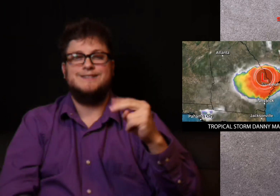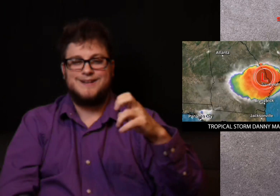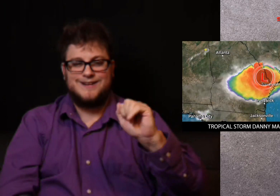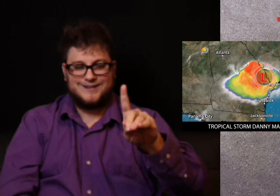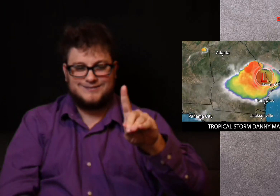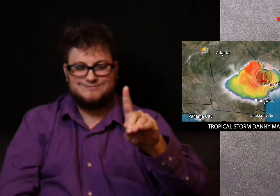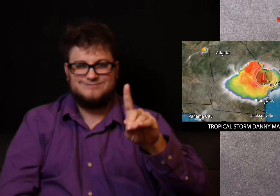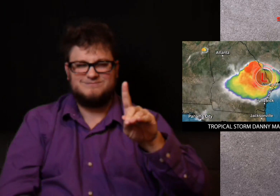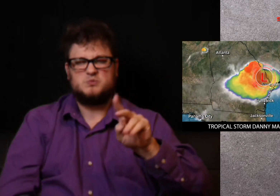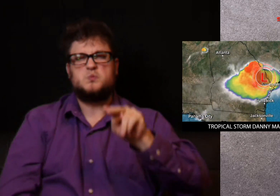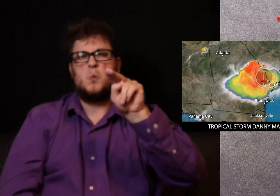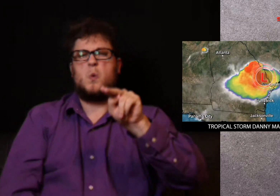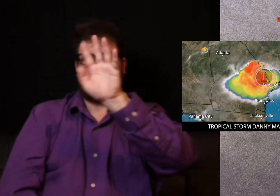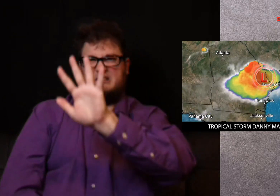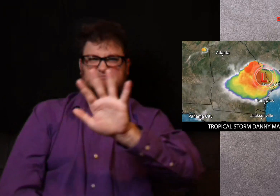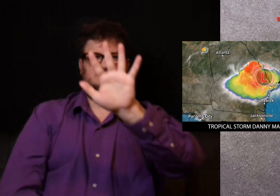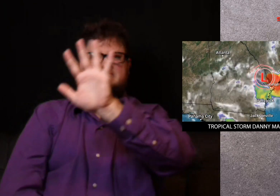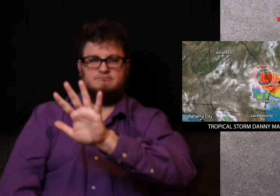South Carolina.